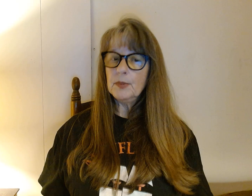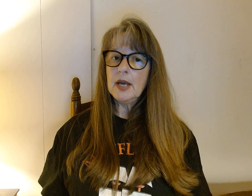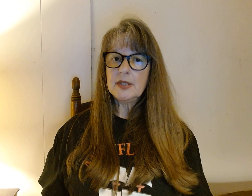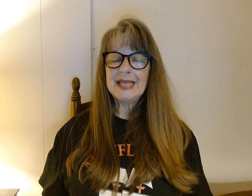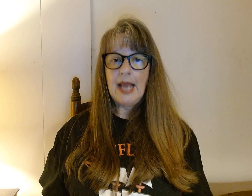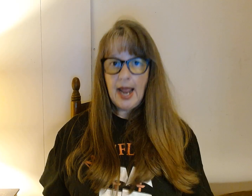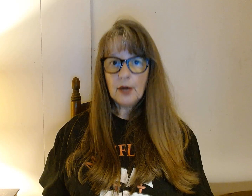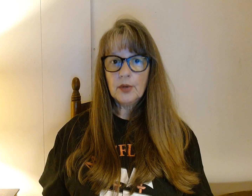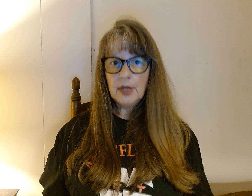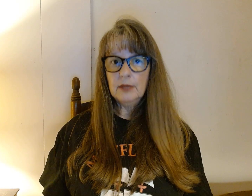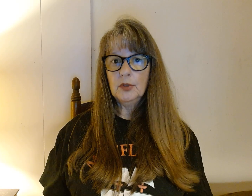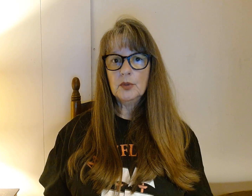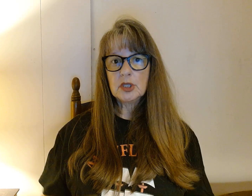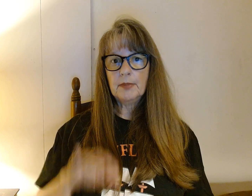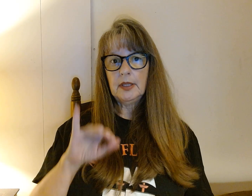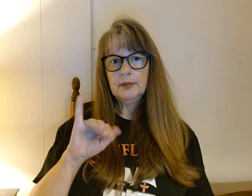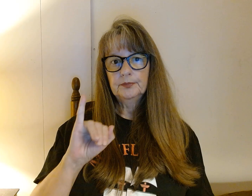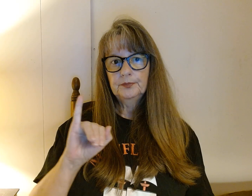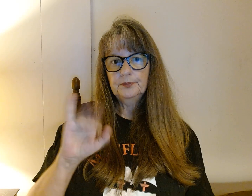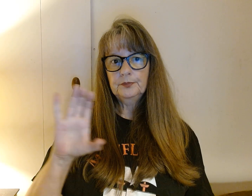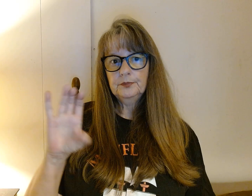it's an acronym, you would spell it